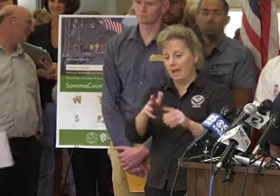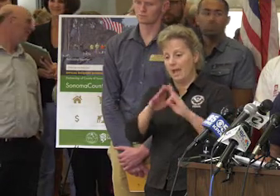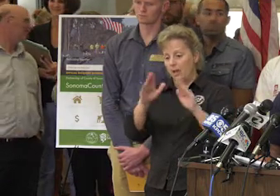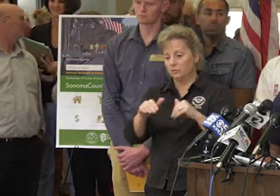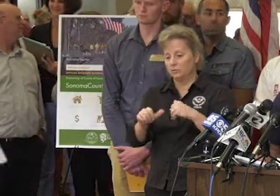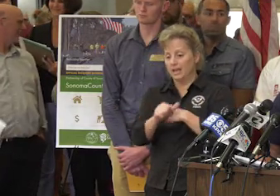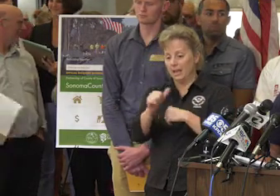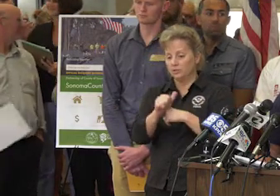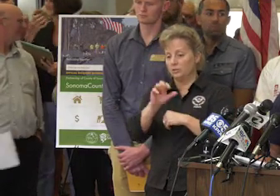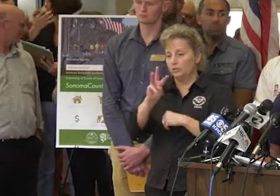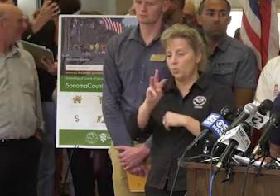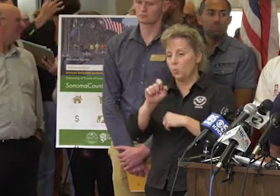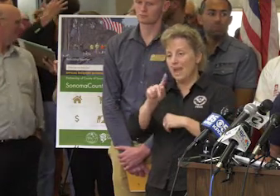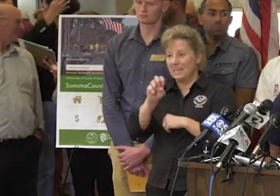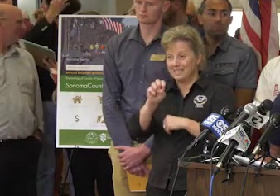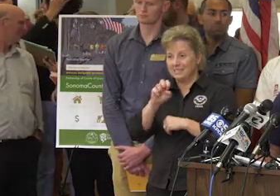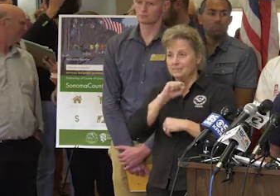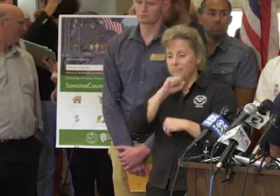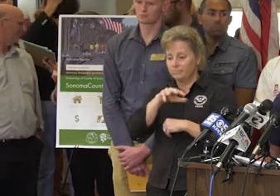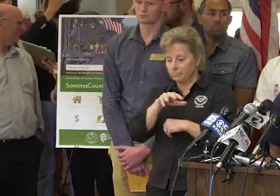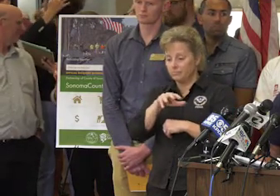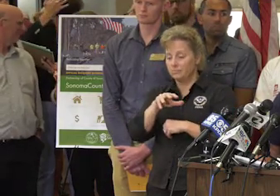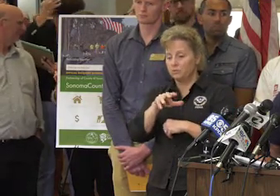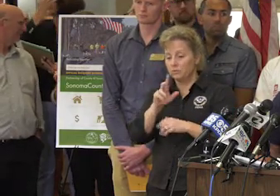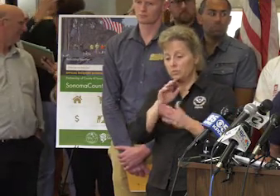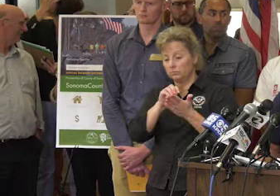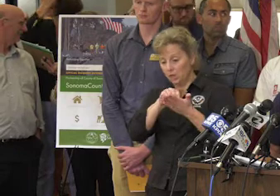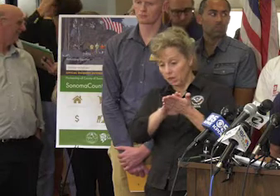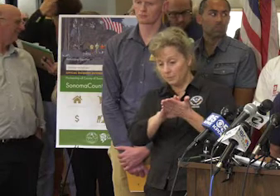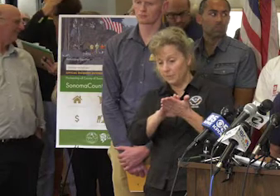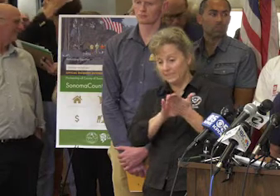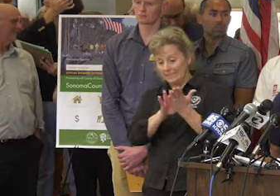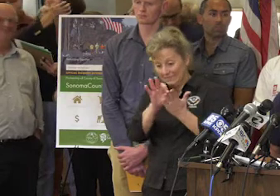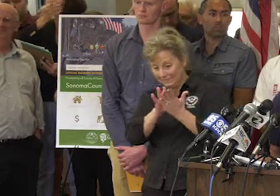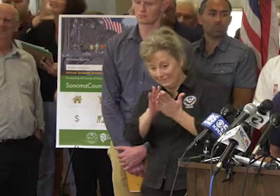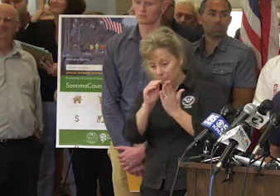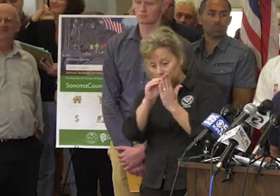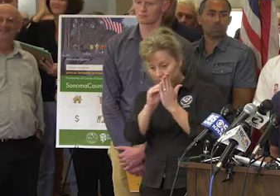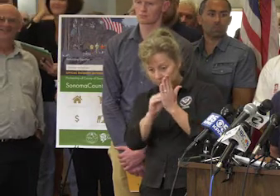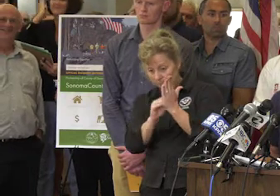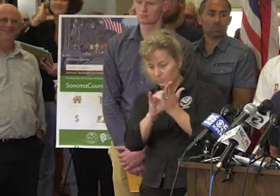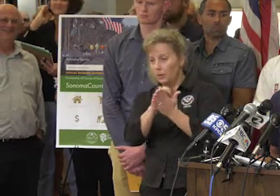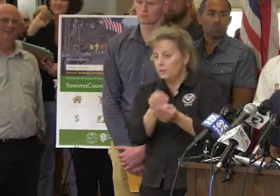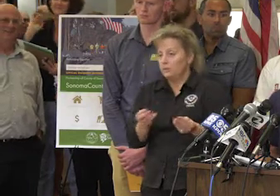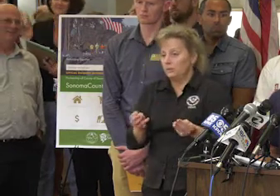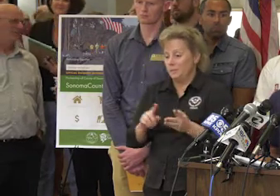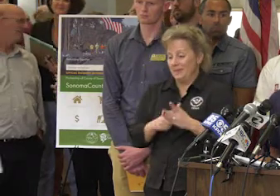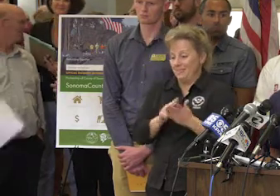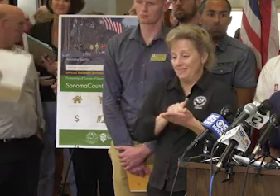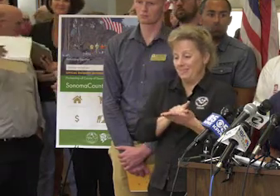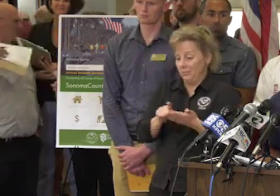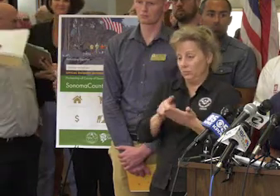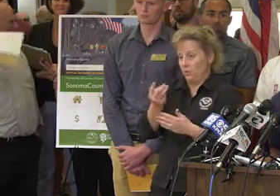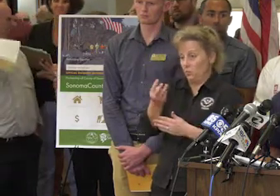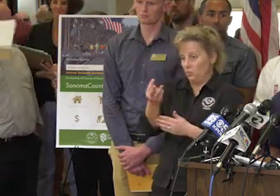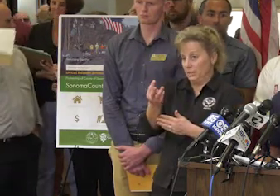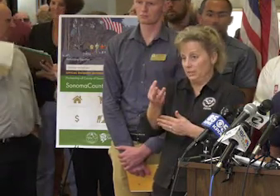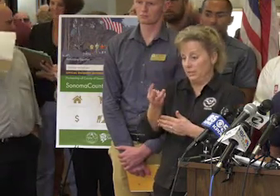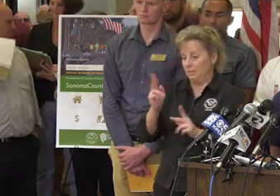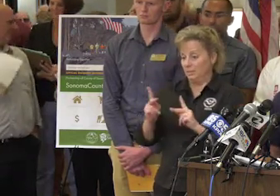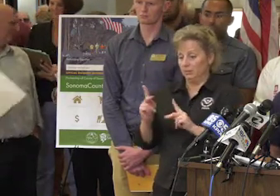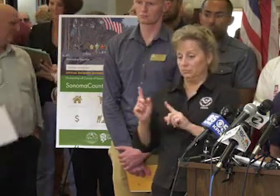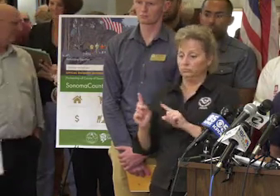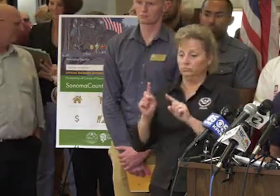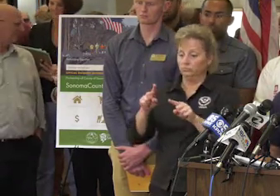hazardous waste. We will document and inventory that material. And so that effort will begin this Wednesday. We will have people on the